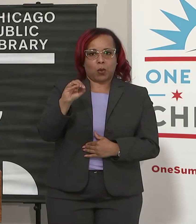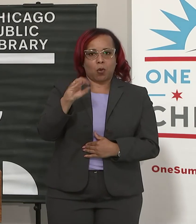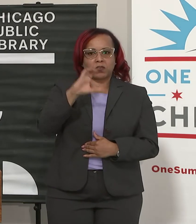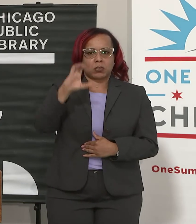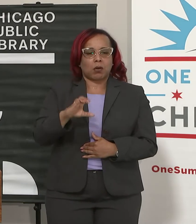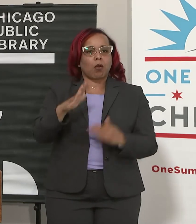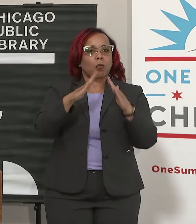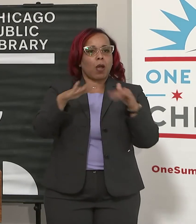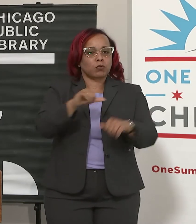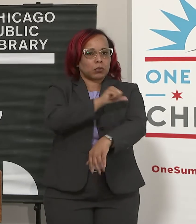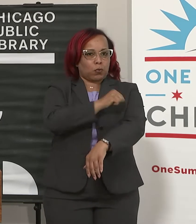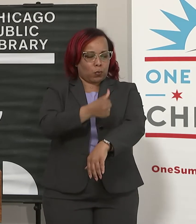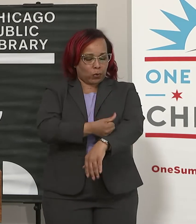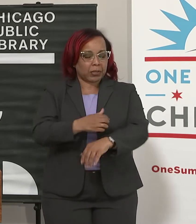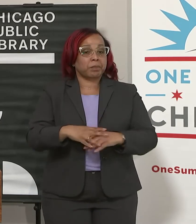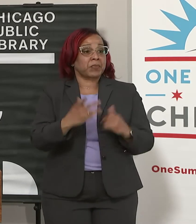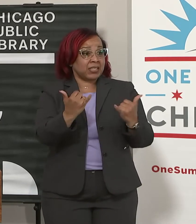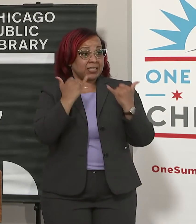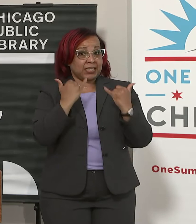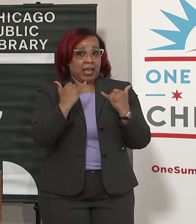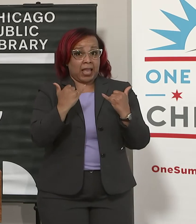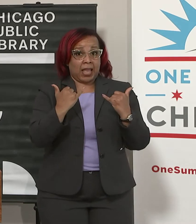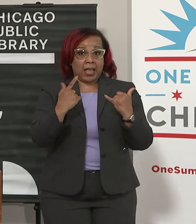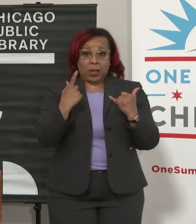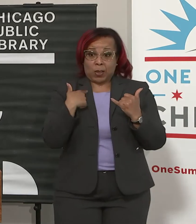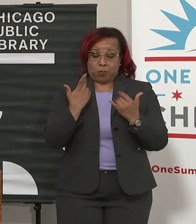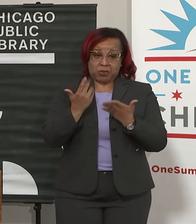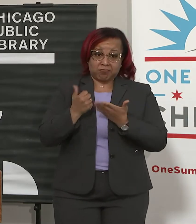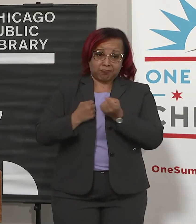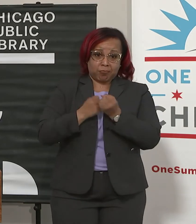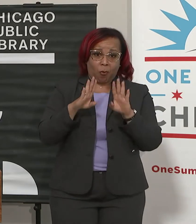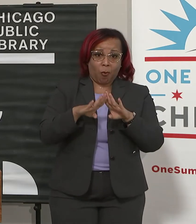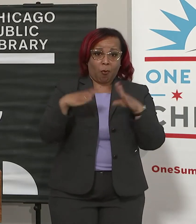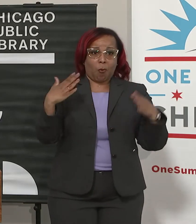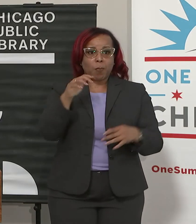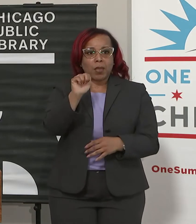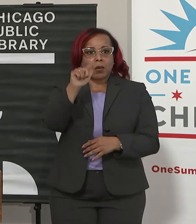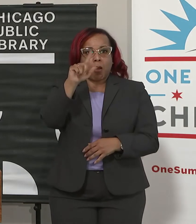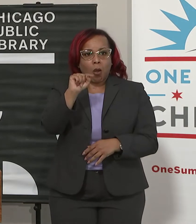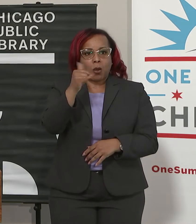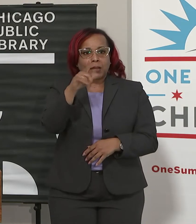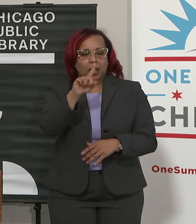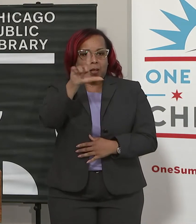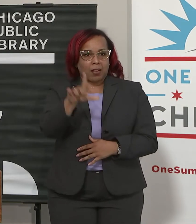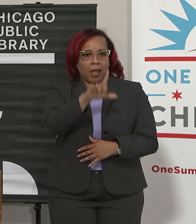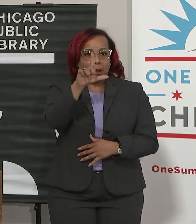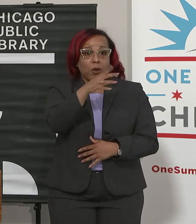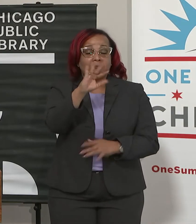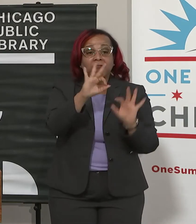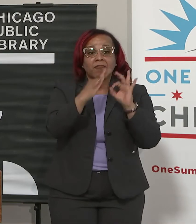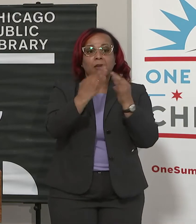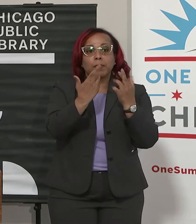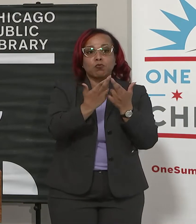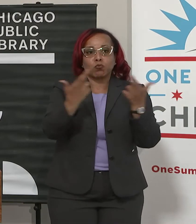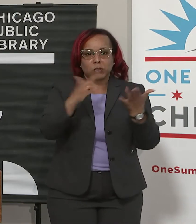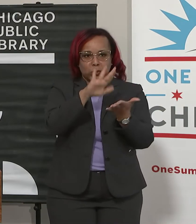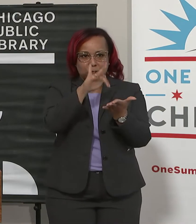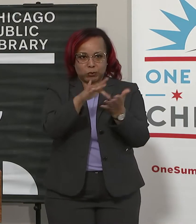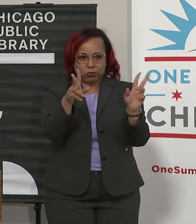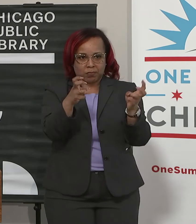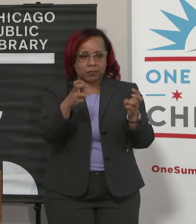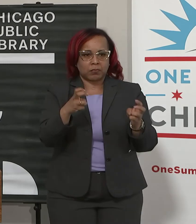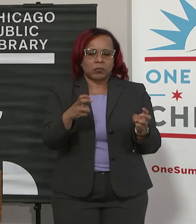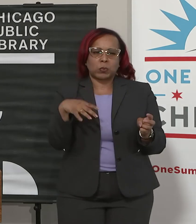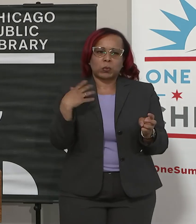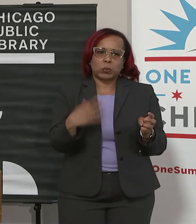Chicago Housing Authority. And today we help open the Altgeld Library and Family Resource Center, a